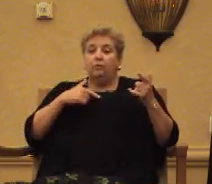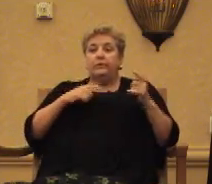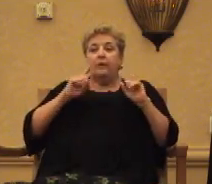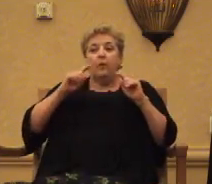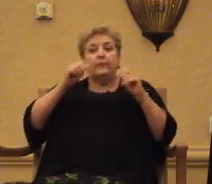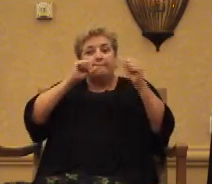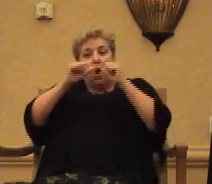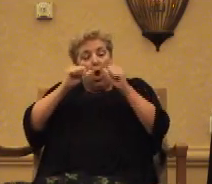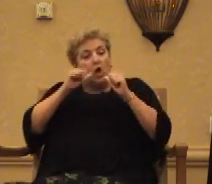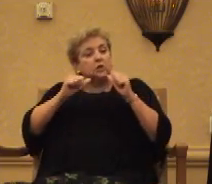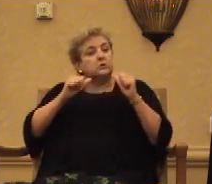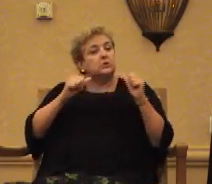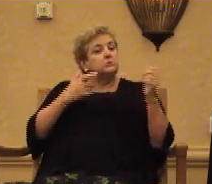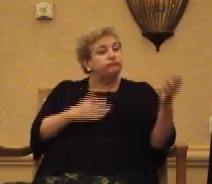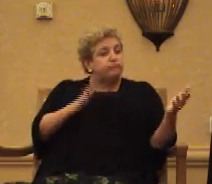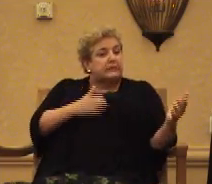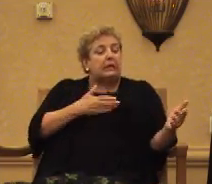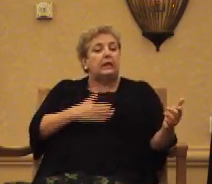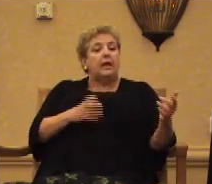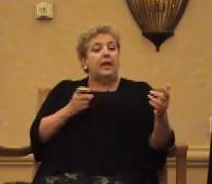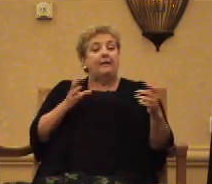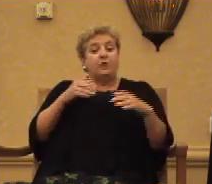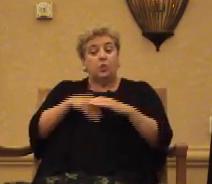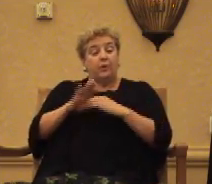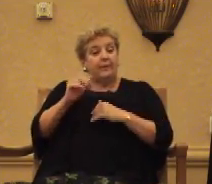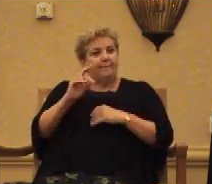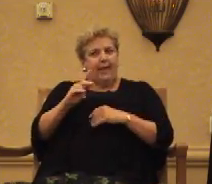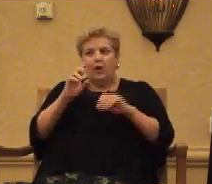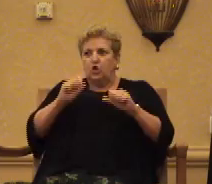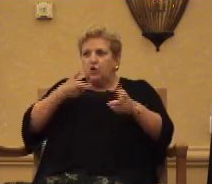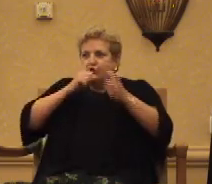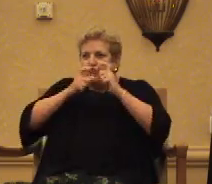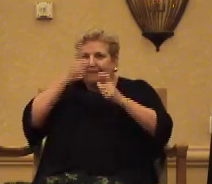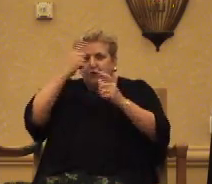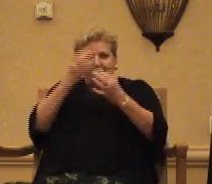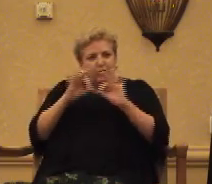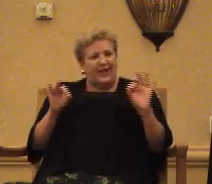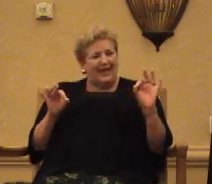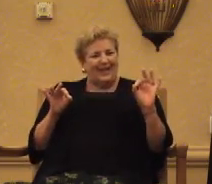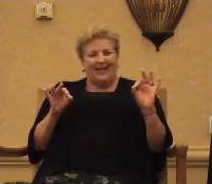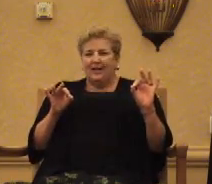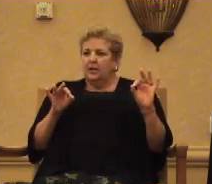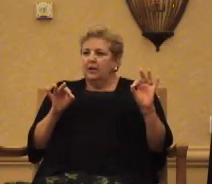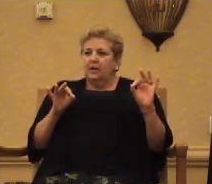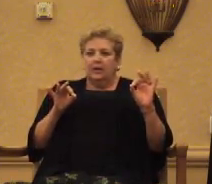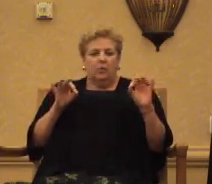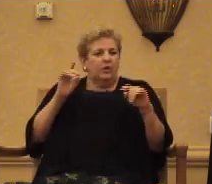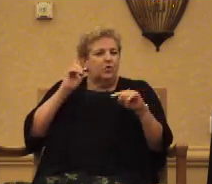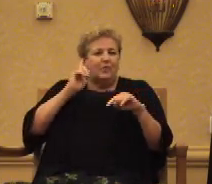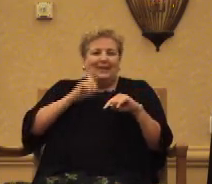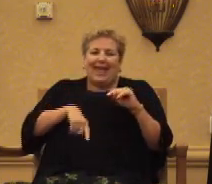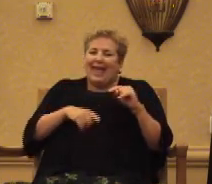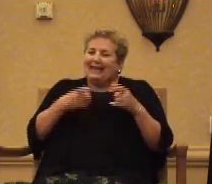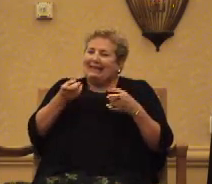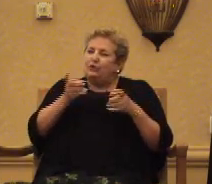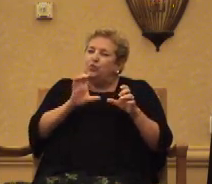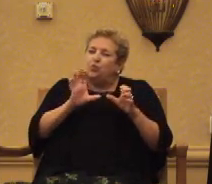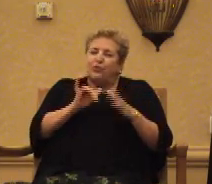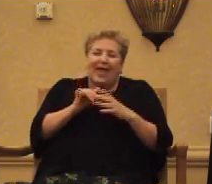bars where if you were in the band, you got to drink for free. Well, you can't do that to me. I mean, because I'm the guy